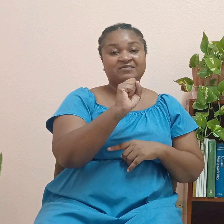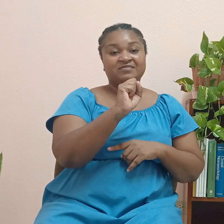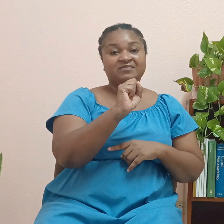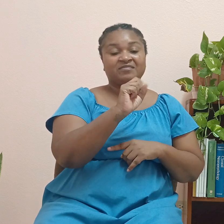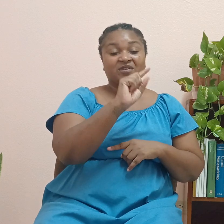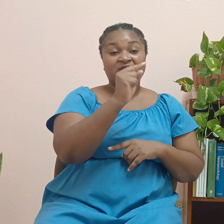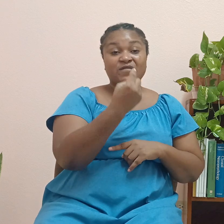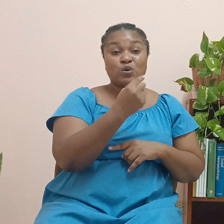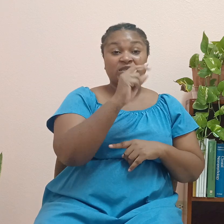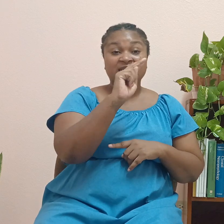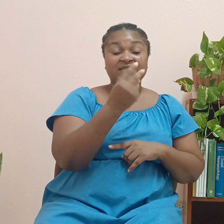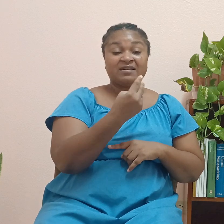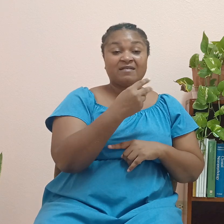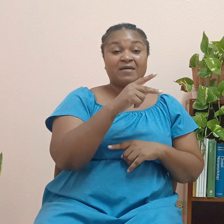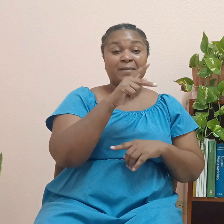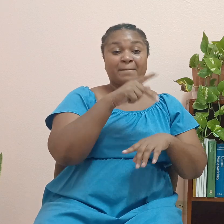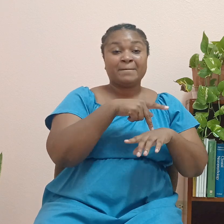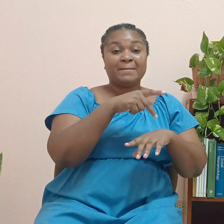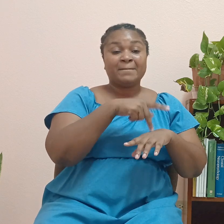1st and 2nd Peter,